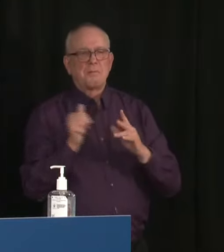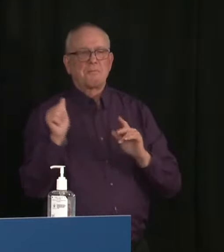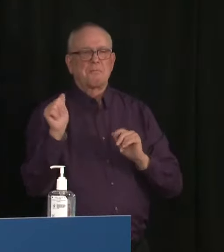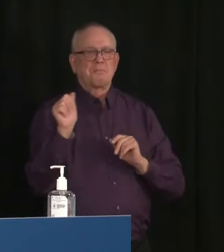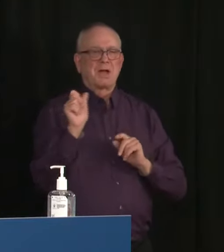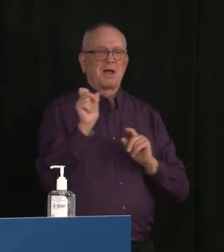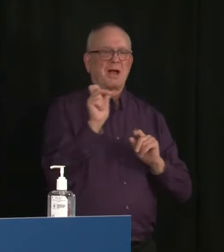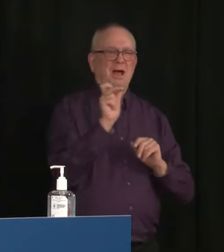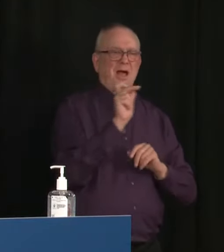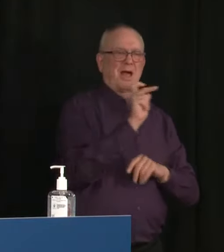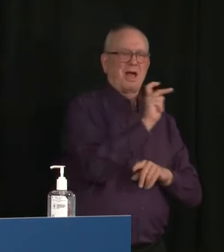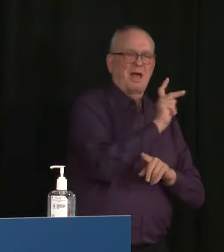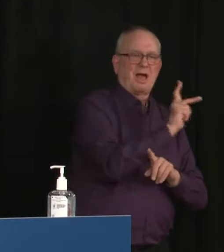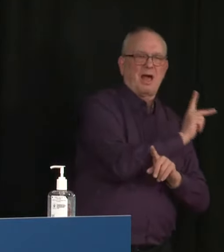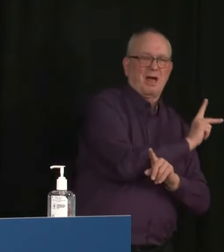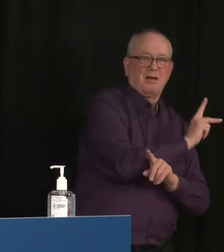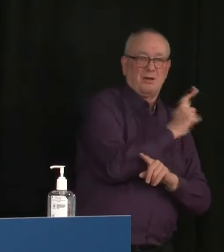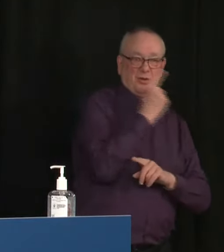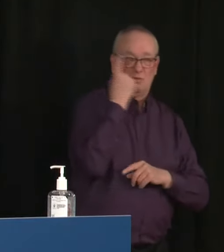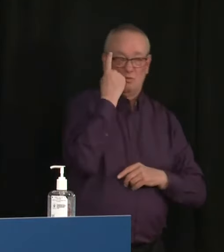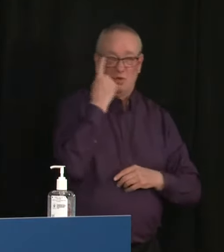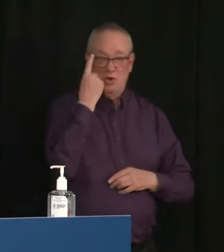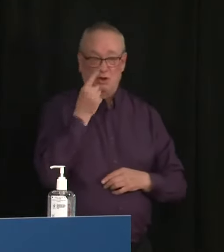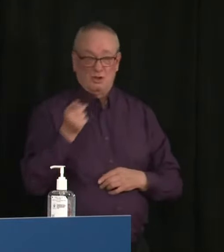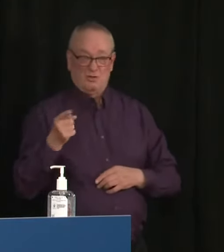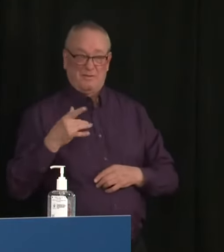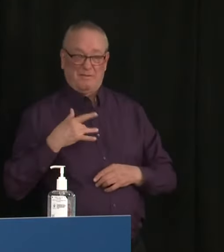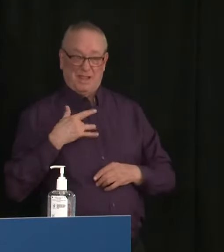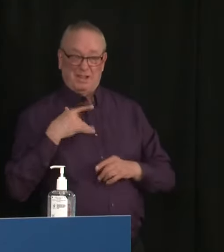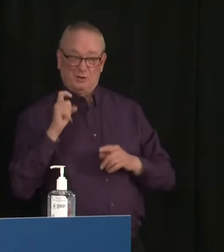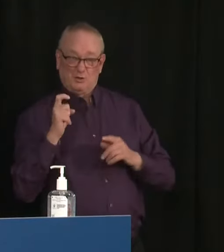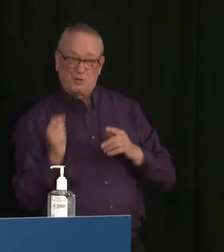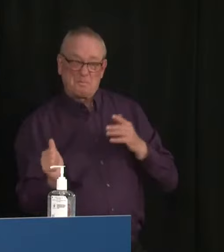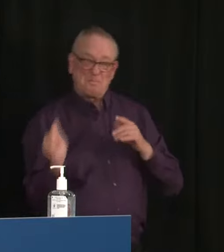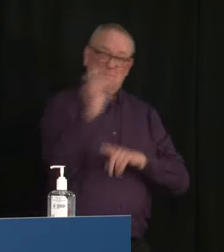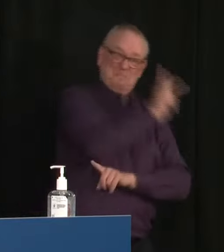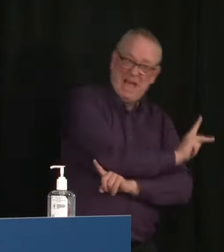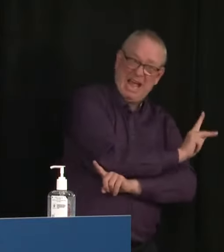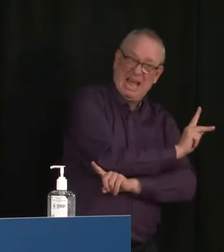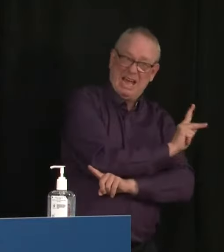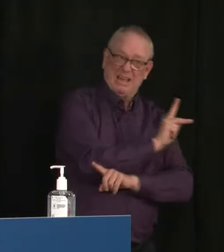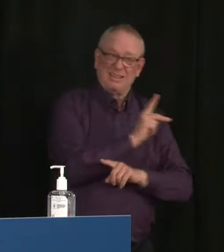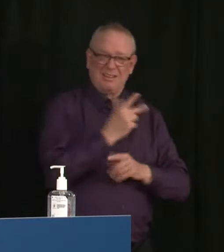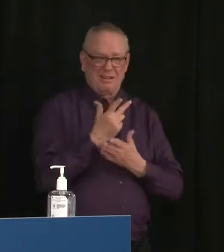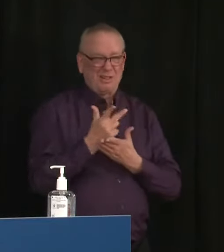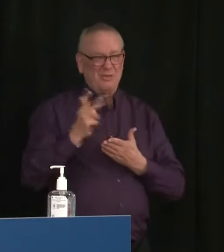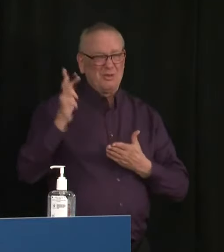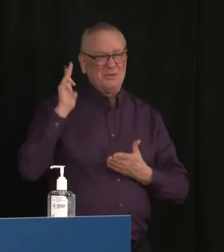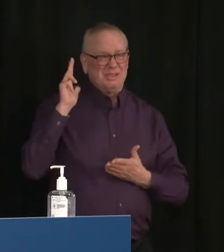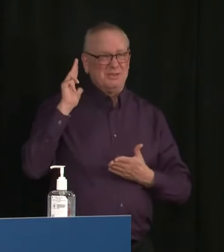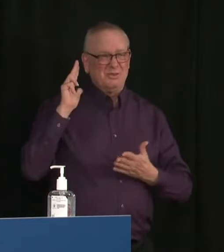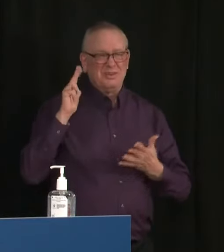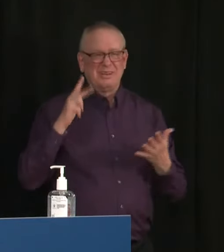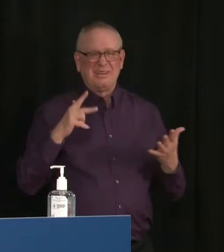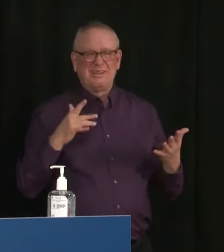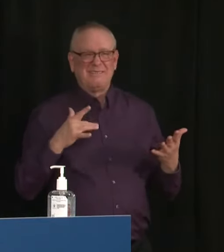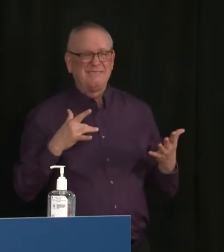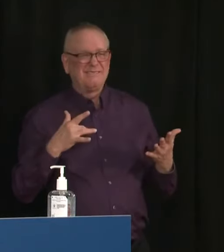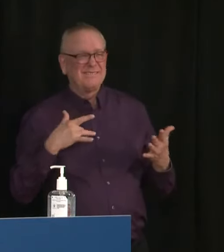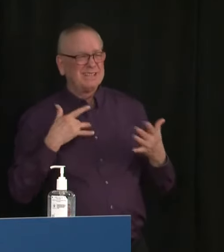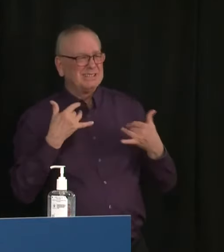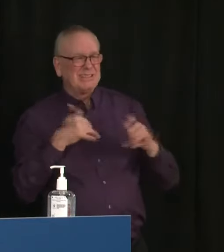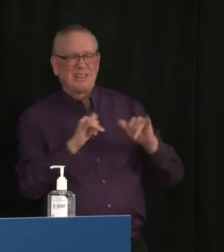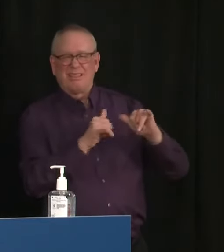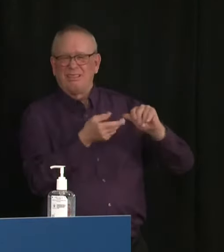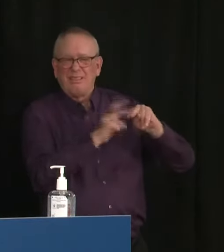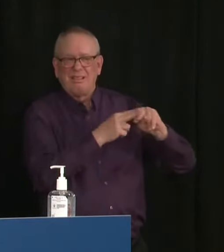go back and see, like, has this been effective? Because it doesn't seem to have slowed the growth that much when we